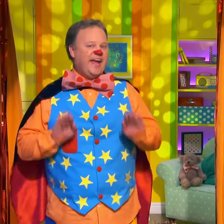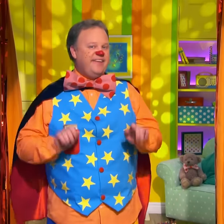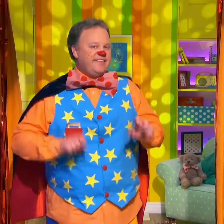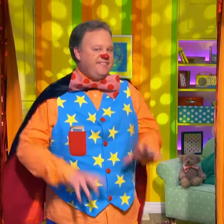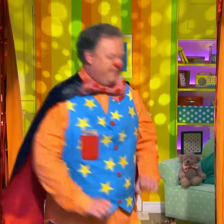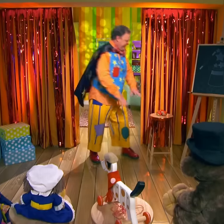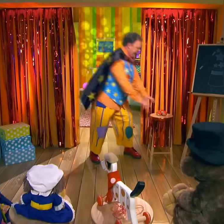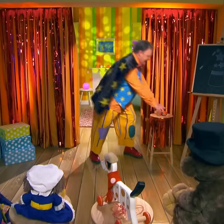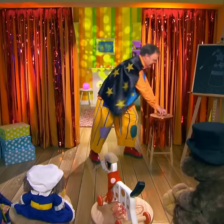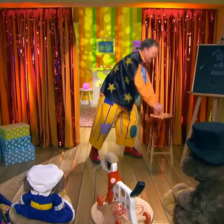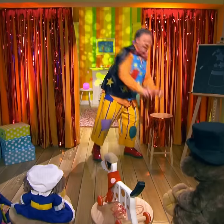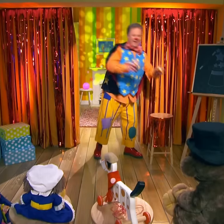Wait.